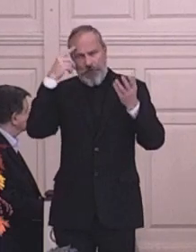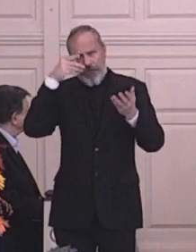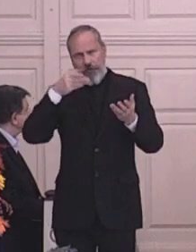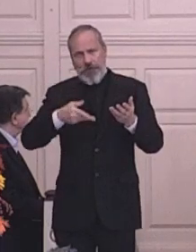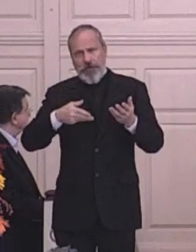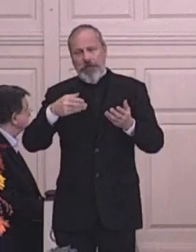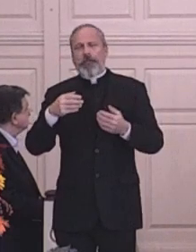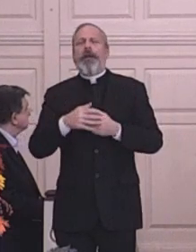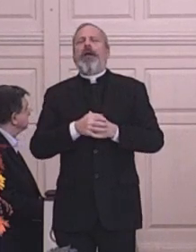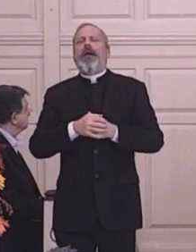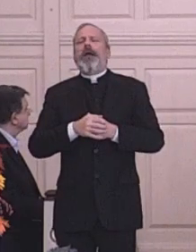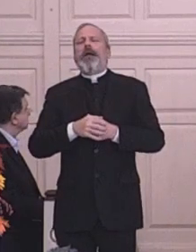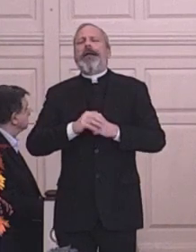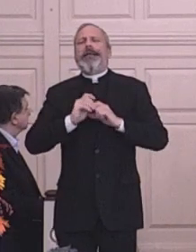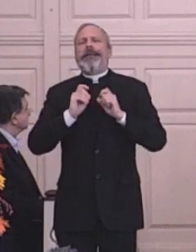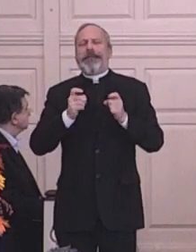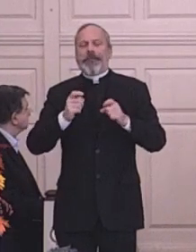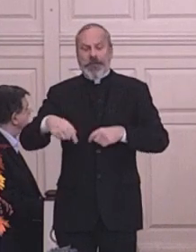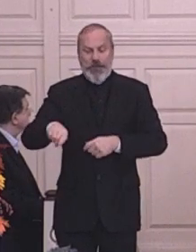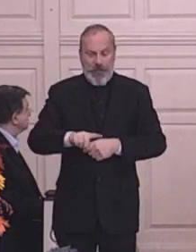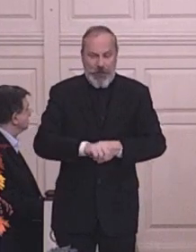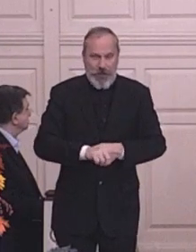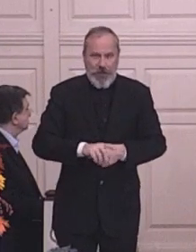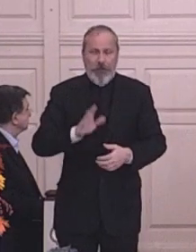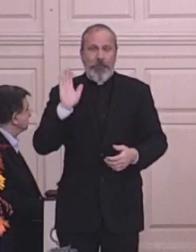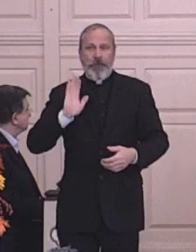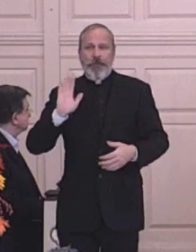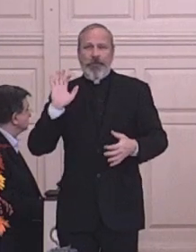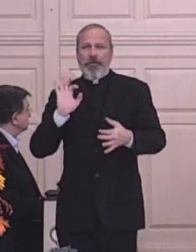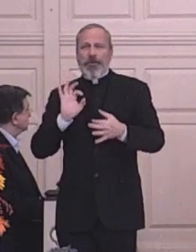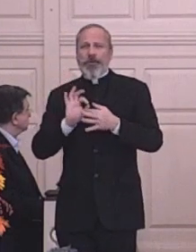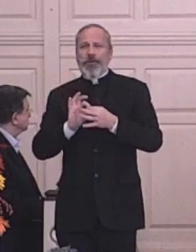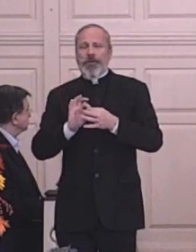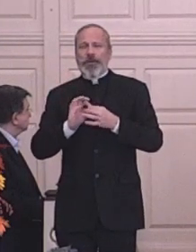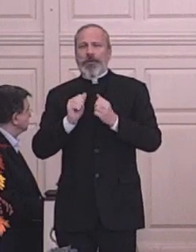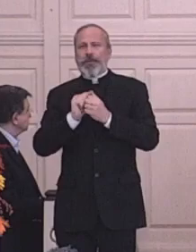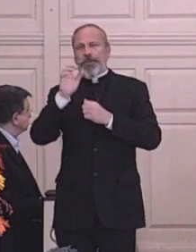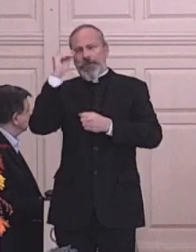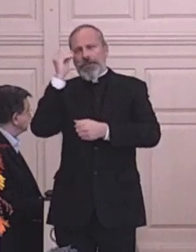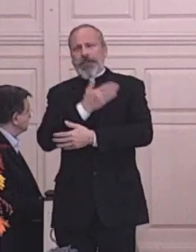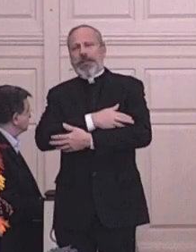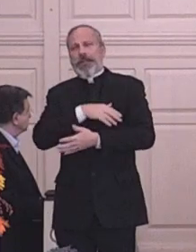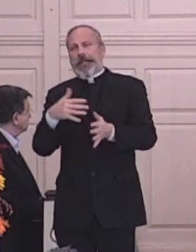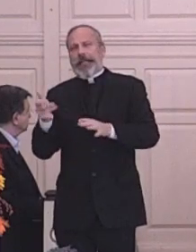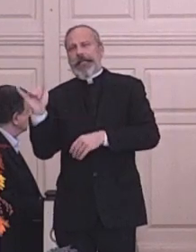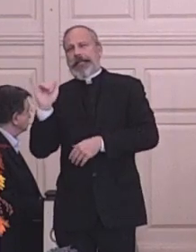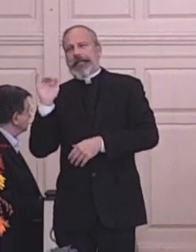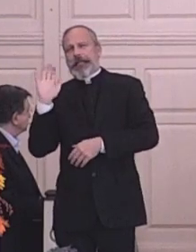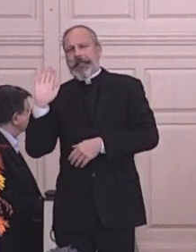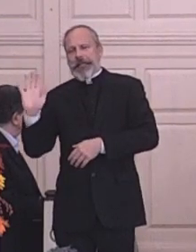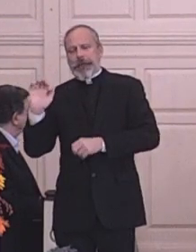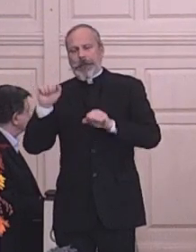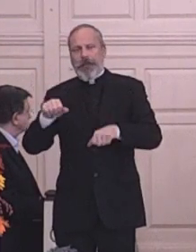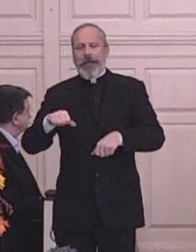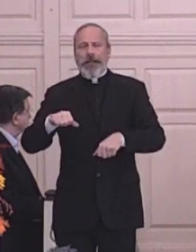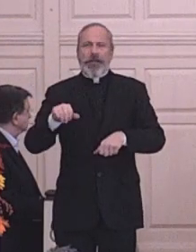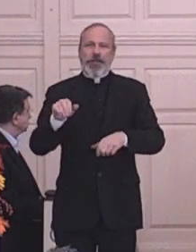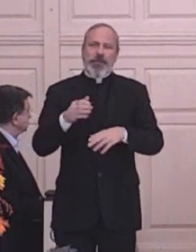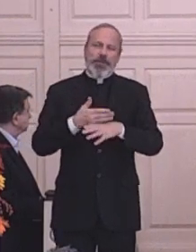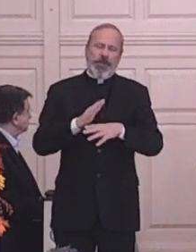for. Grant that they who are united with your Son in a death like his may also be one with him in